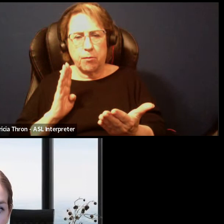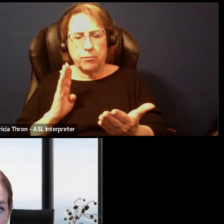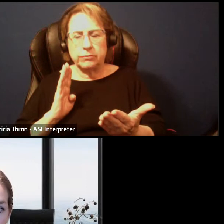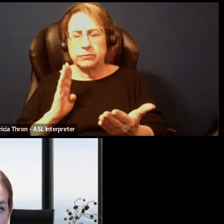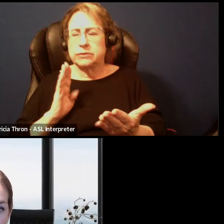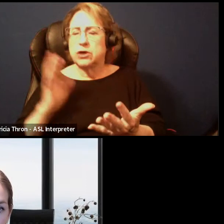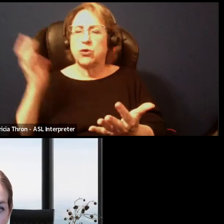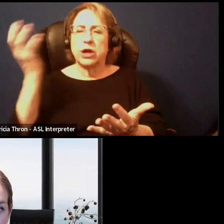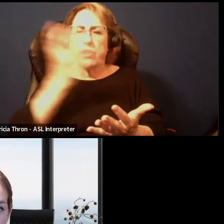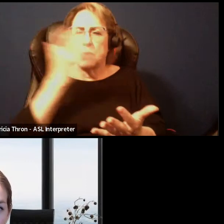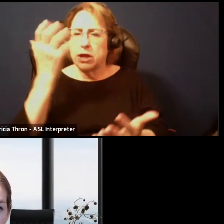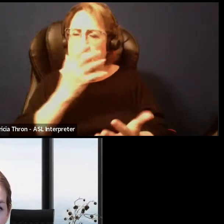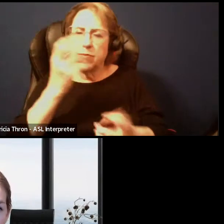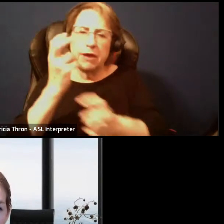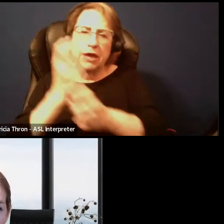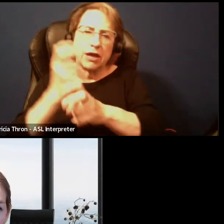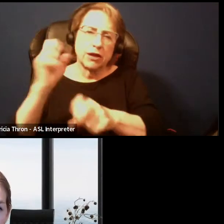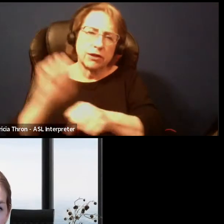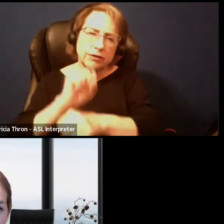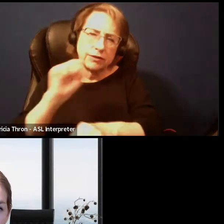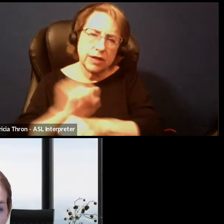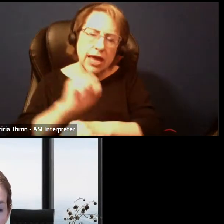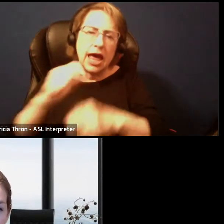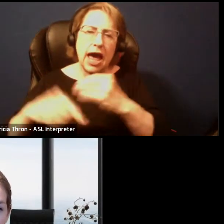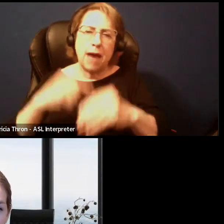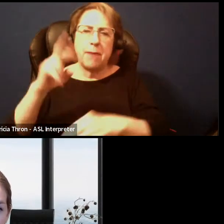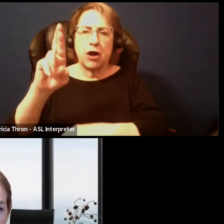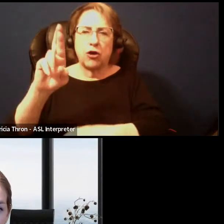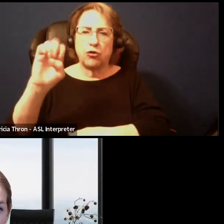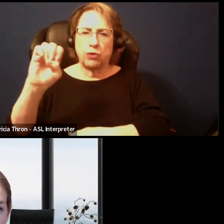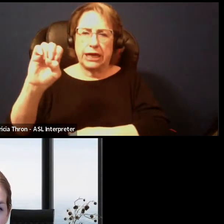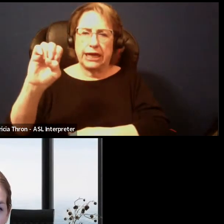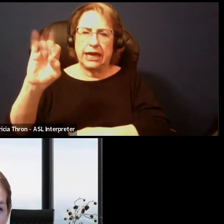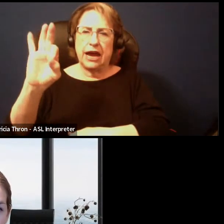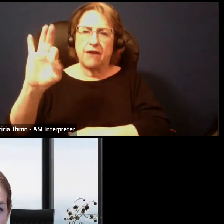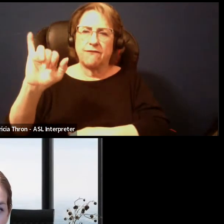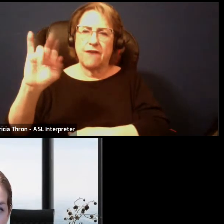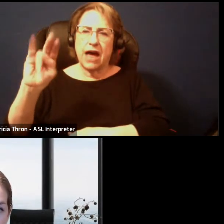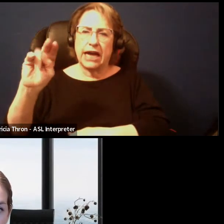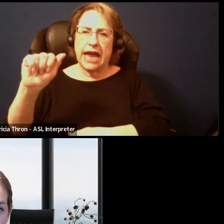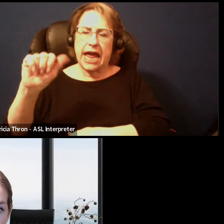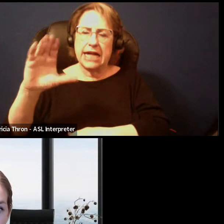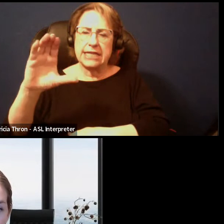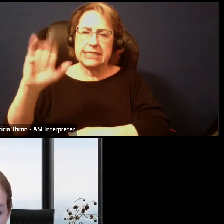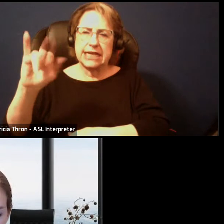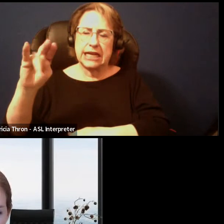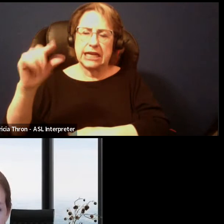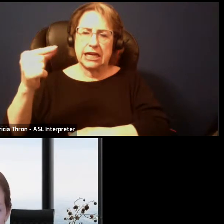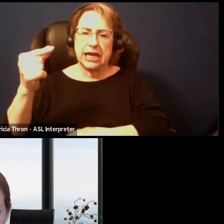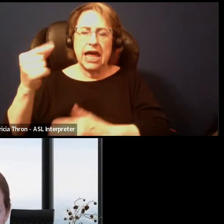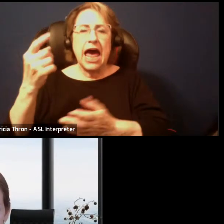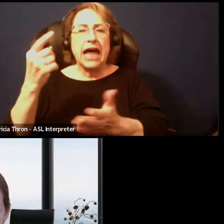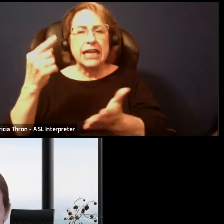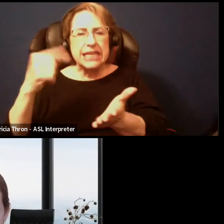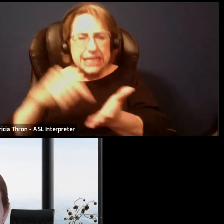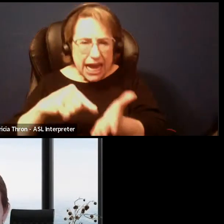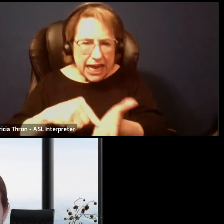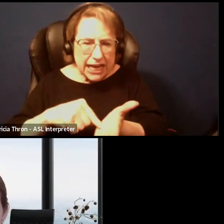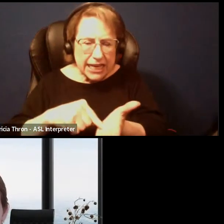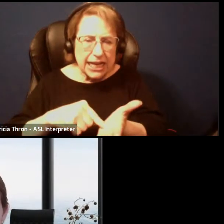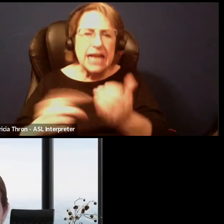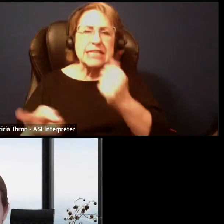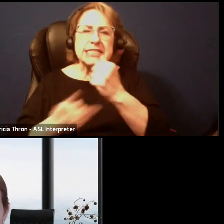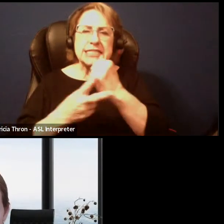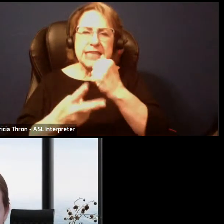incredibly diligent about refinancing debt and ensuring the most savings to the taxpayer. It's a lot of